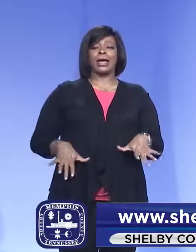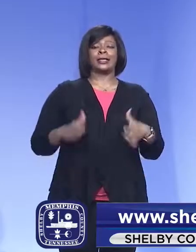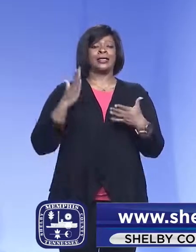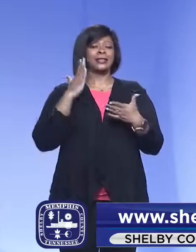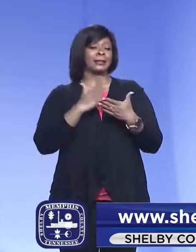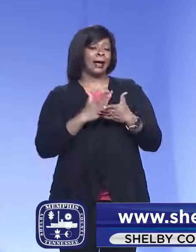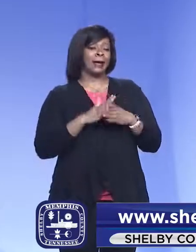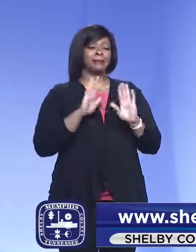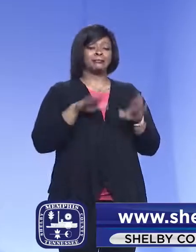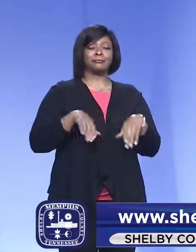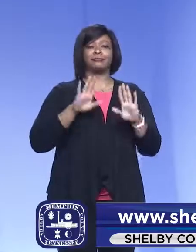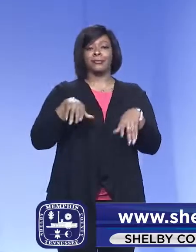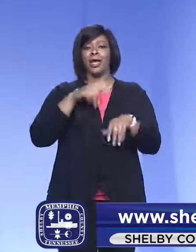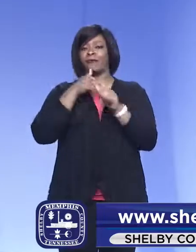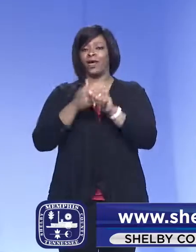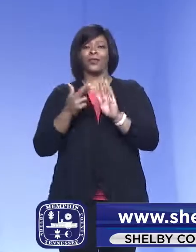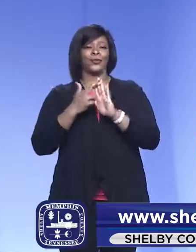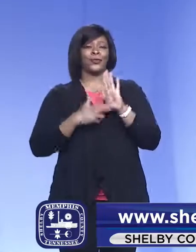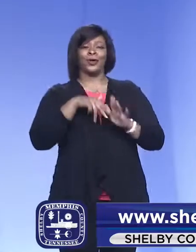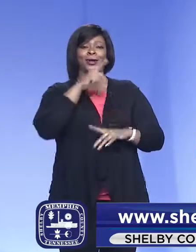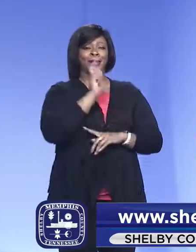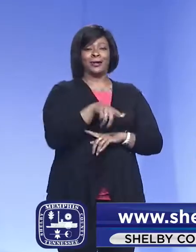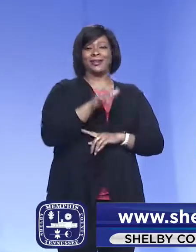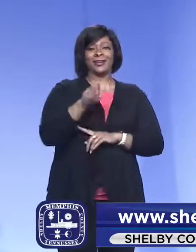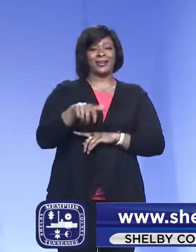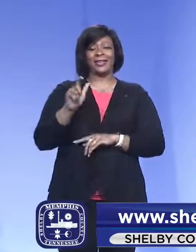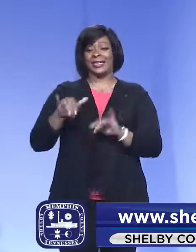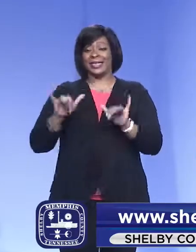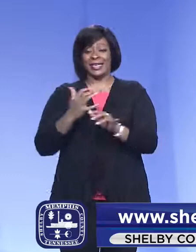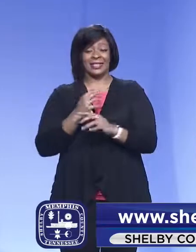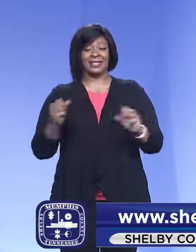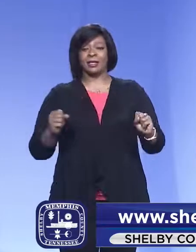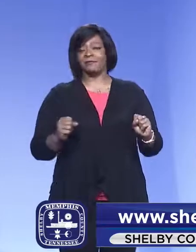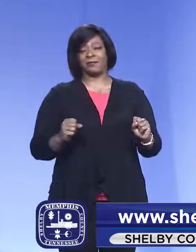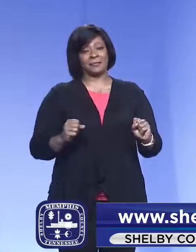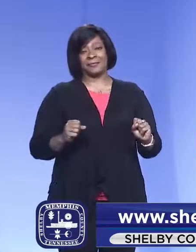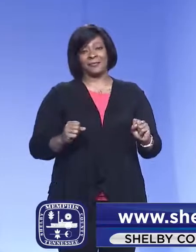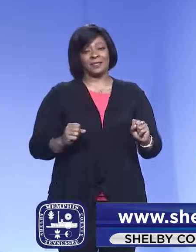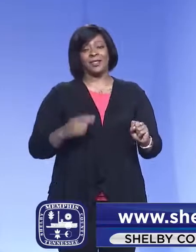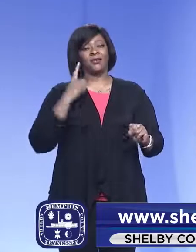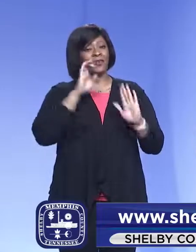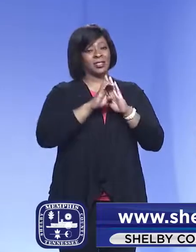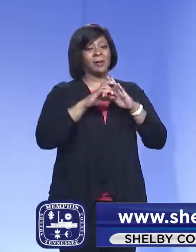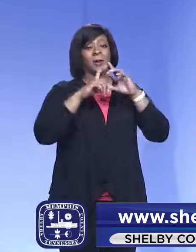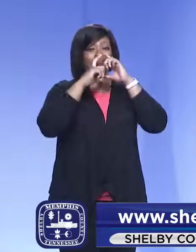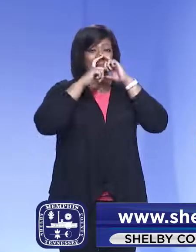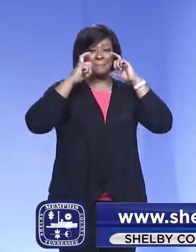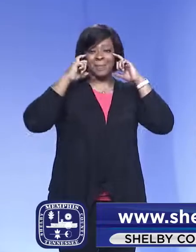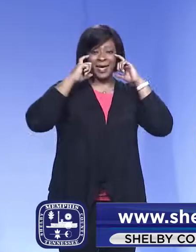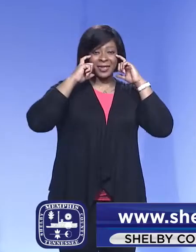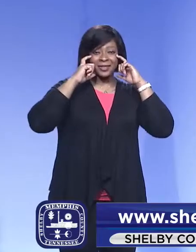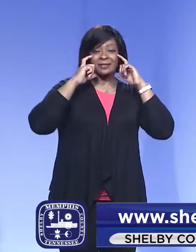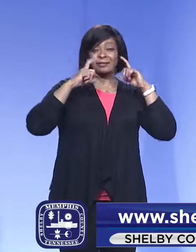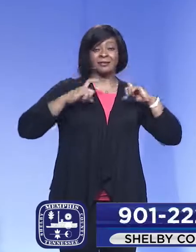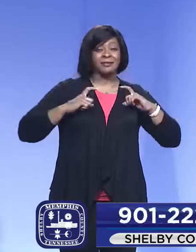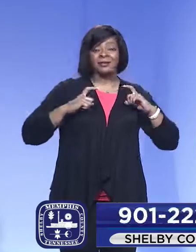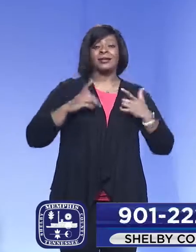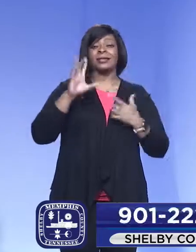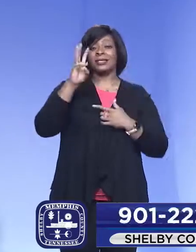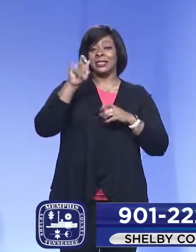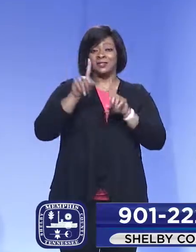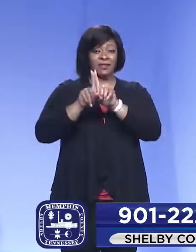stop doing the things that we must do to remain safe, such as wearing the mask, maintaining 6